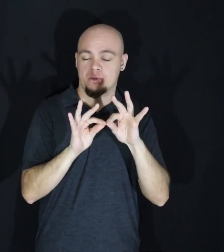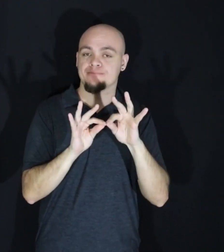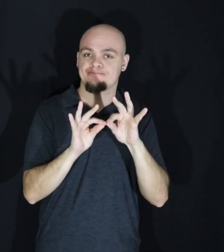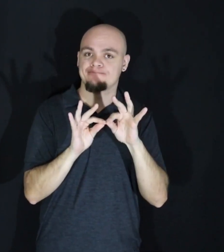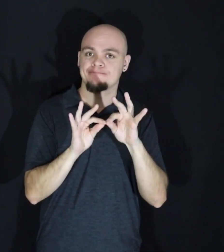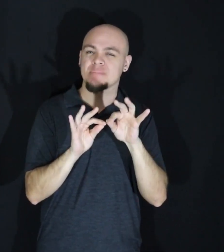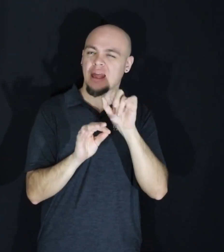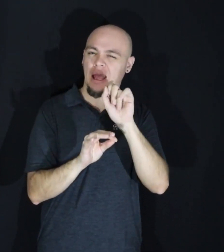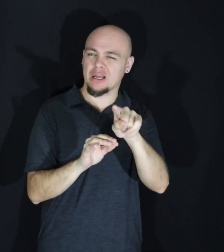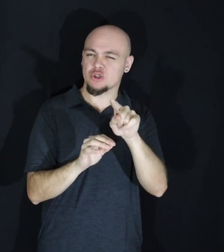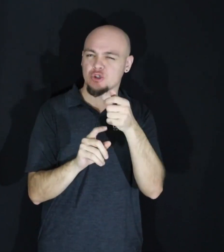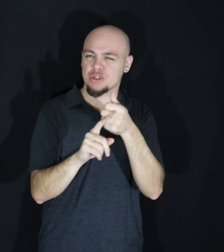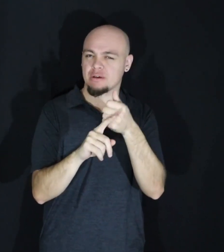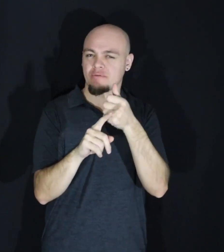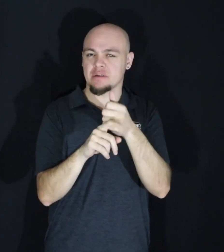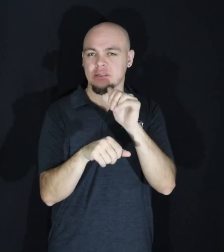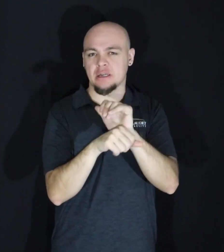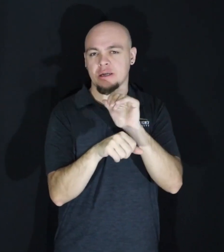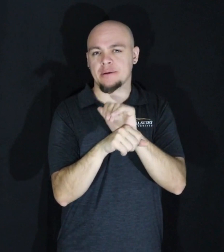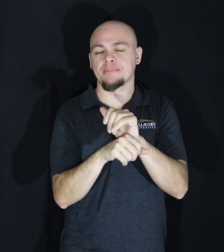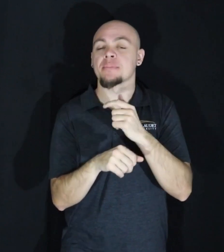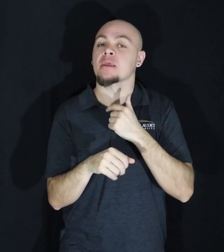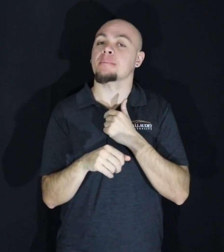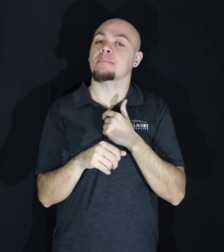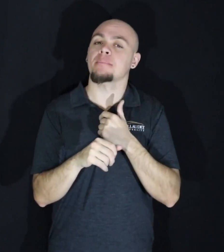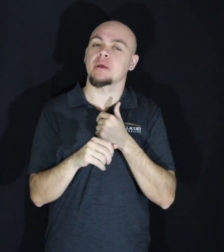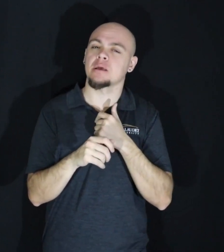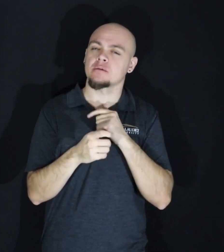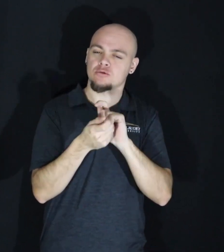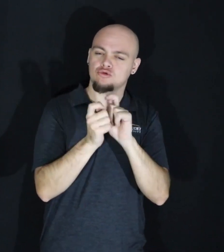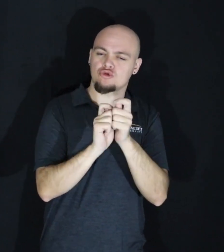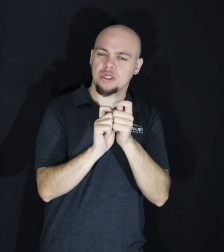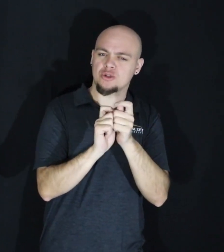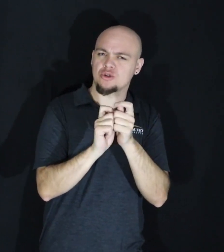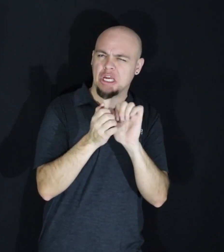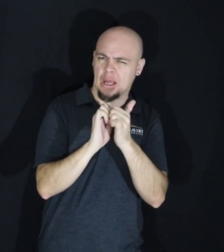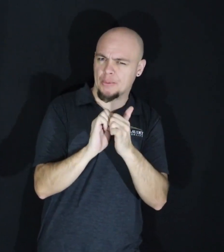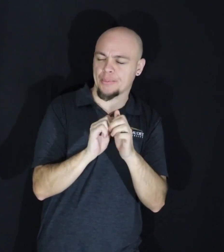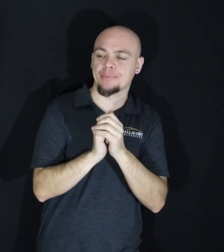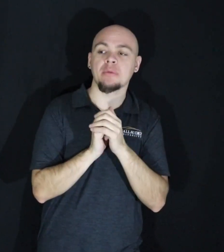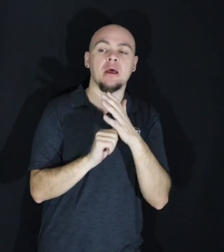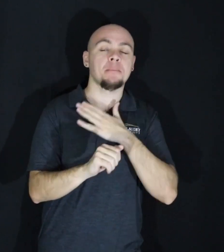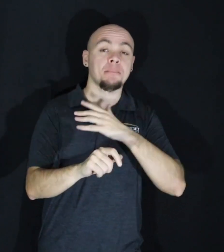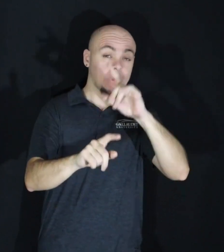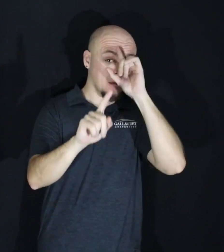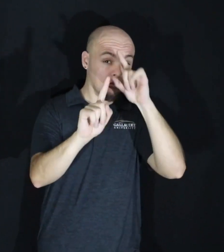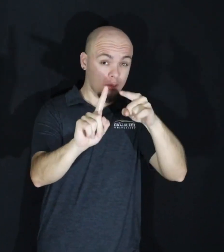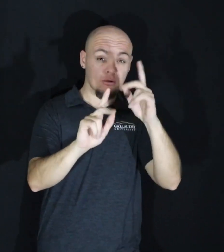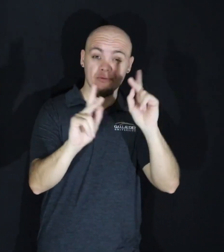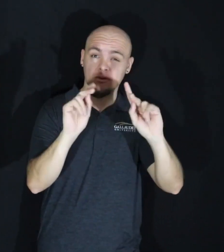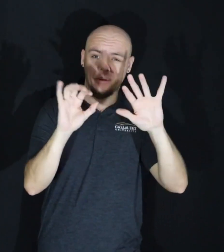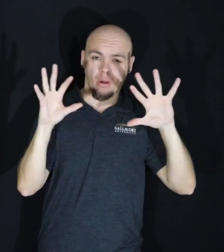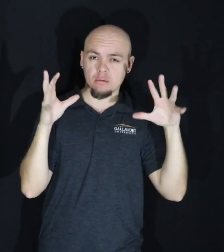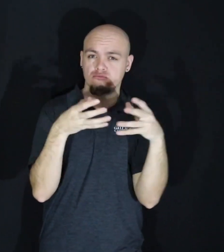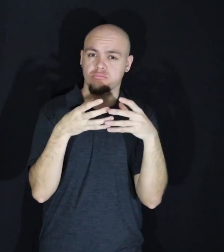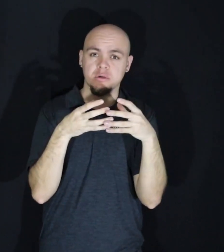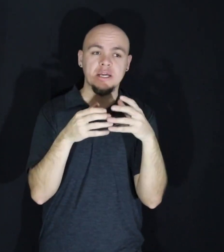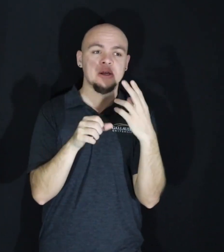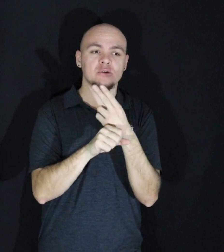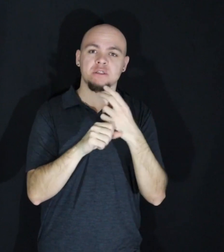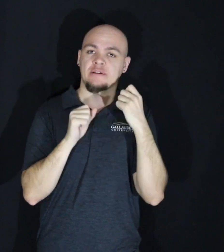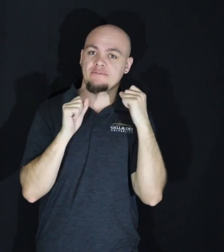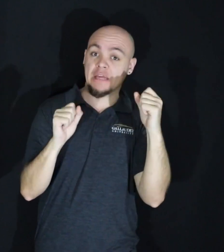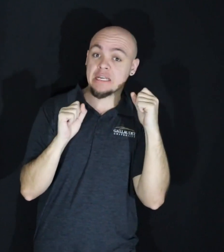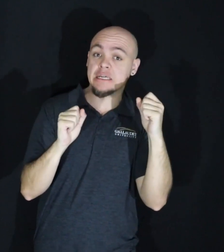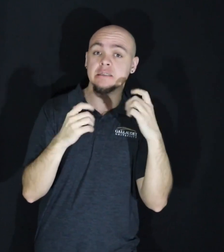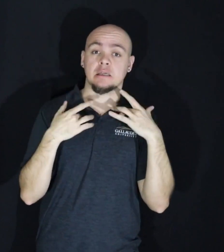you to ask yourself this tonight: how can I make a difference? My mission is to bring people together through fitness, health,